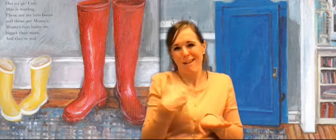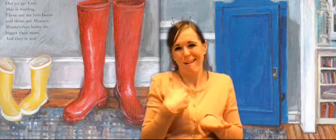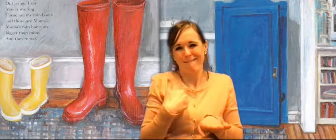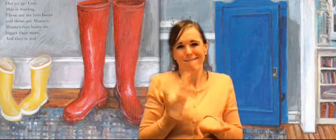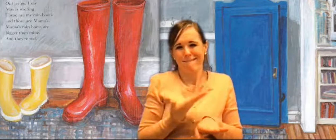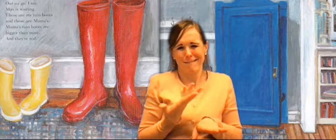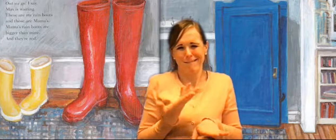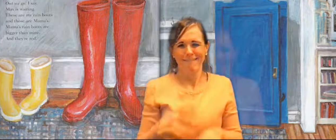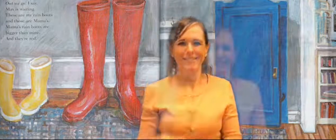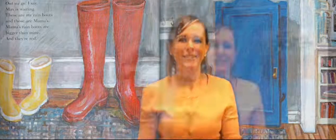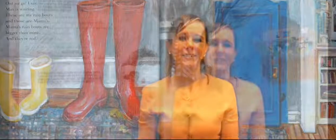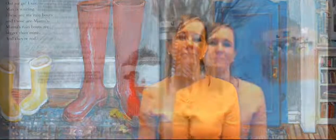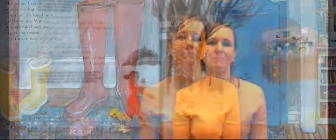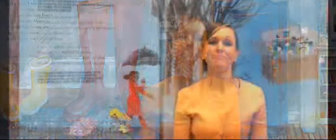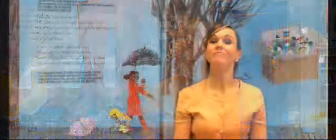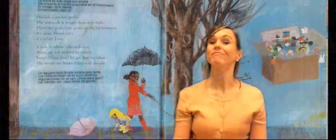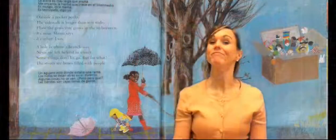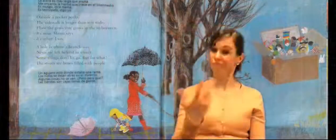have boots.